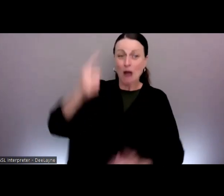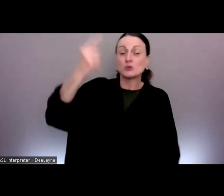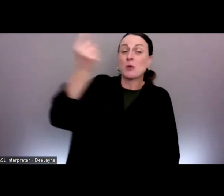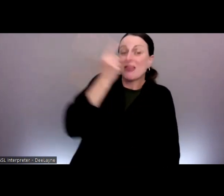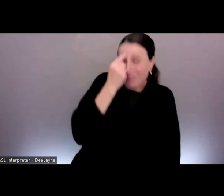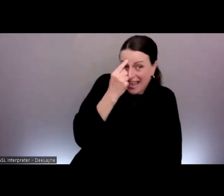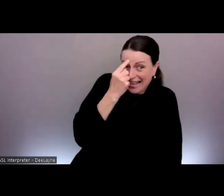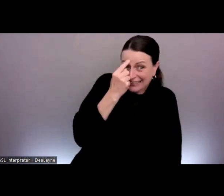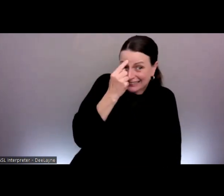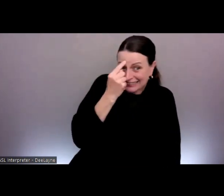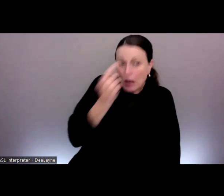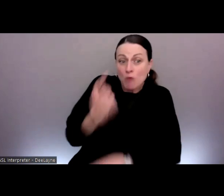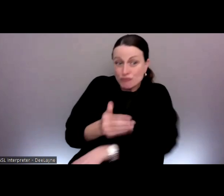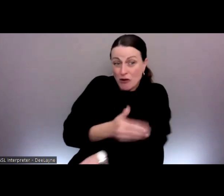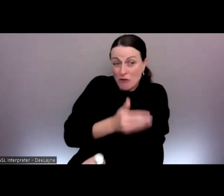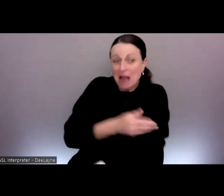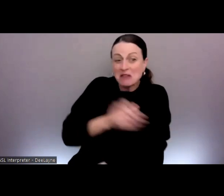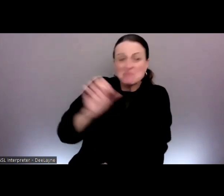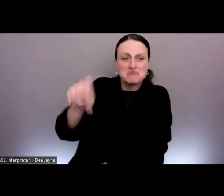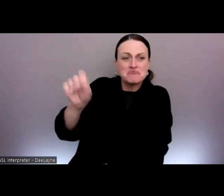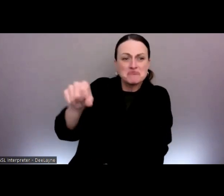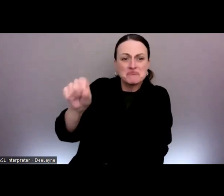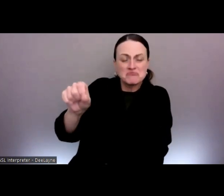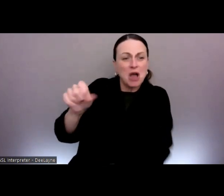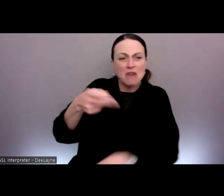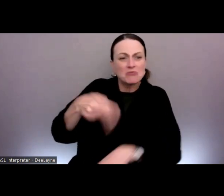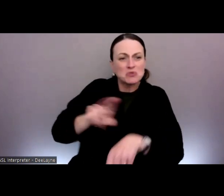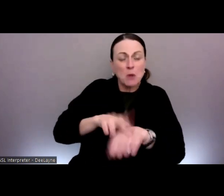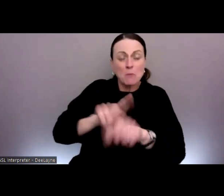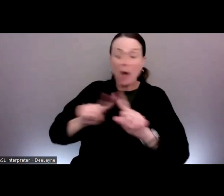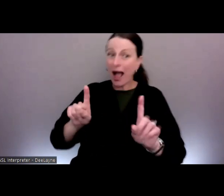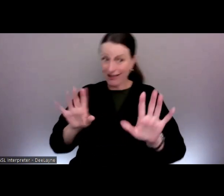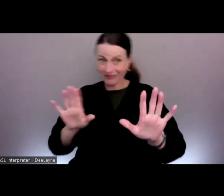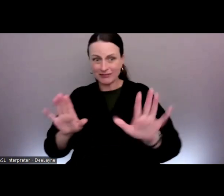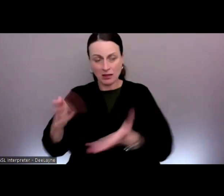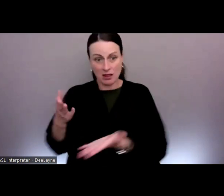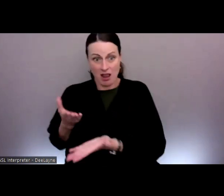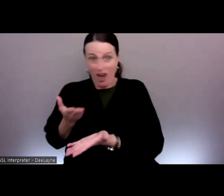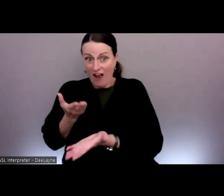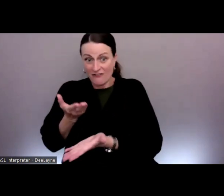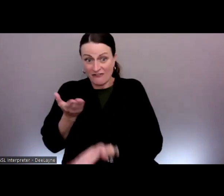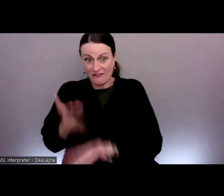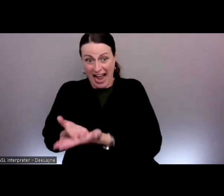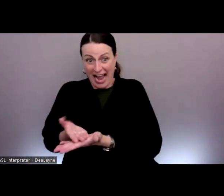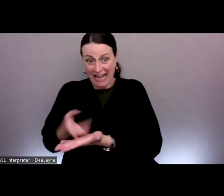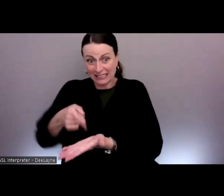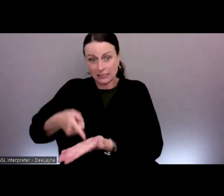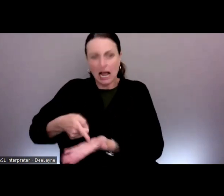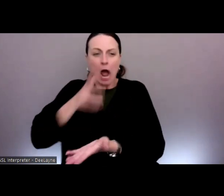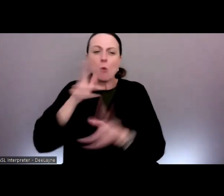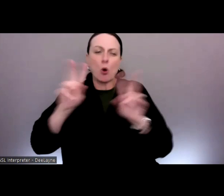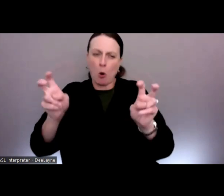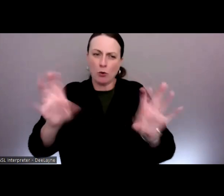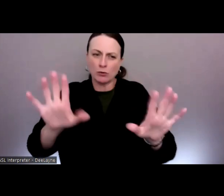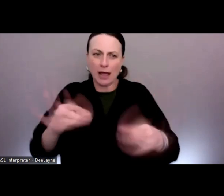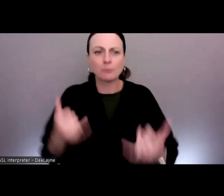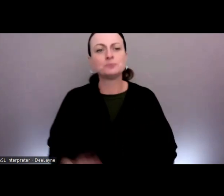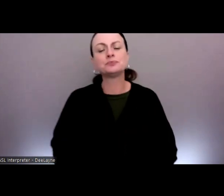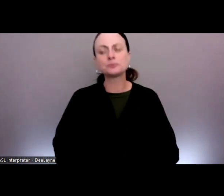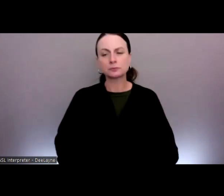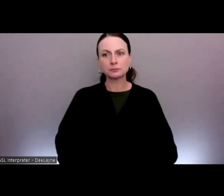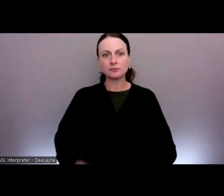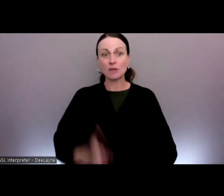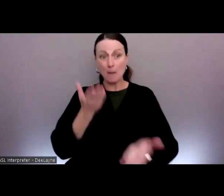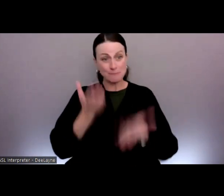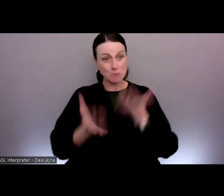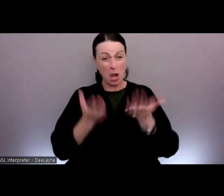been progress, they were overlooking the fact that, and I'm going to quote him here, "Perhaps